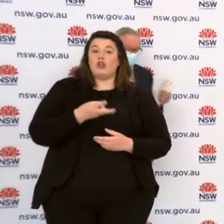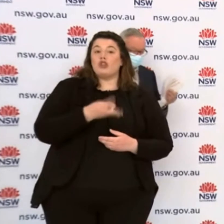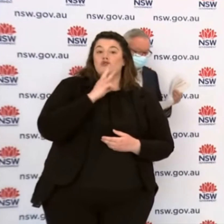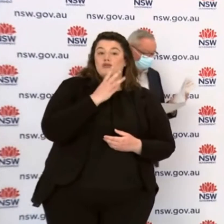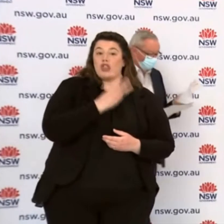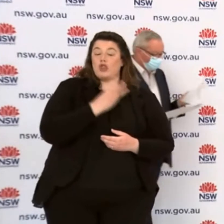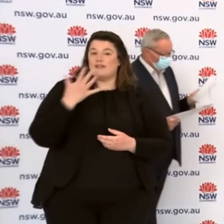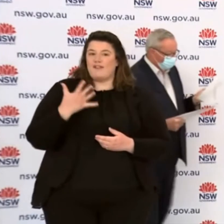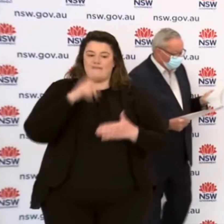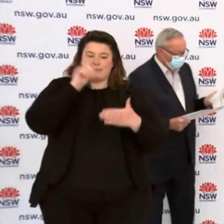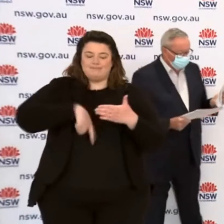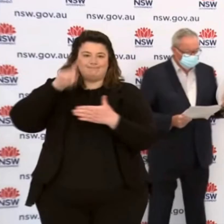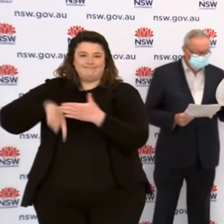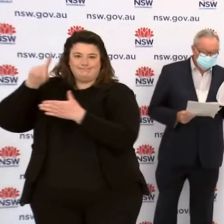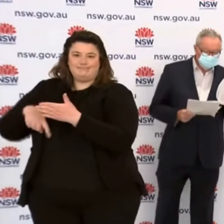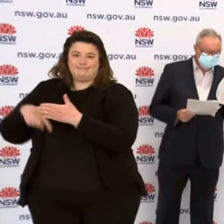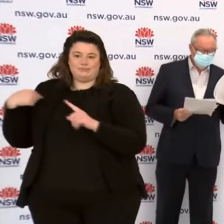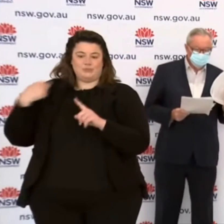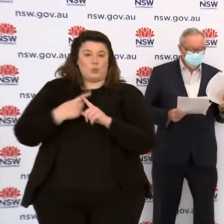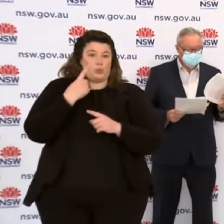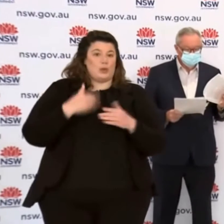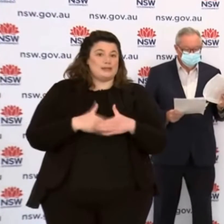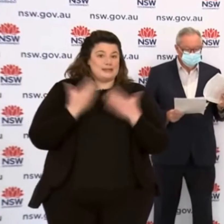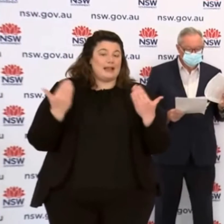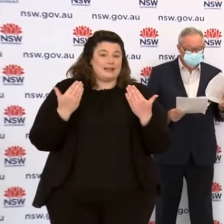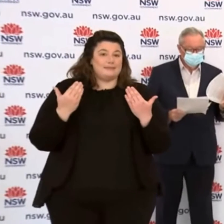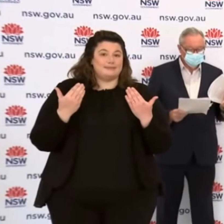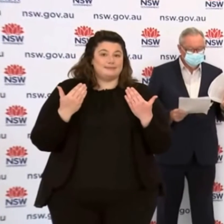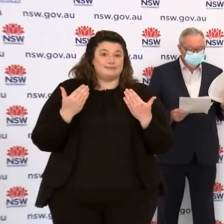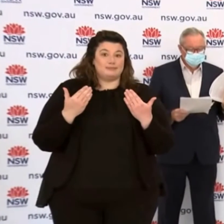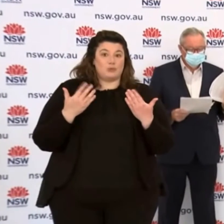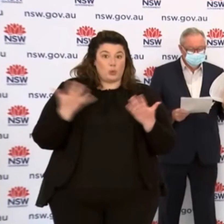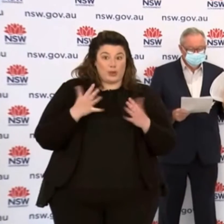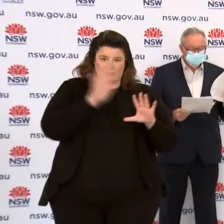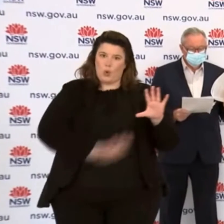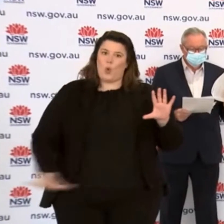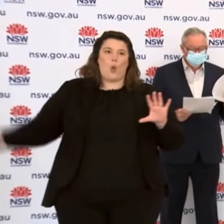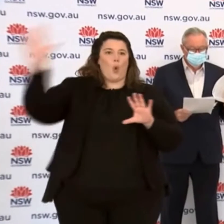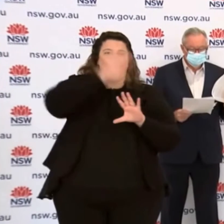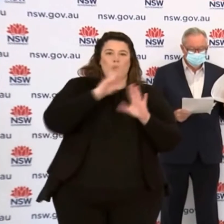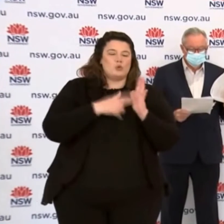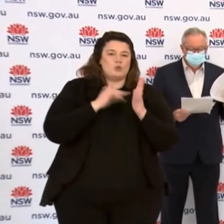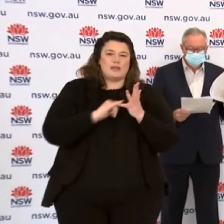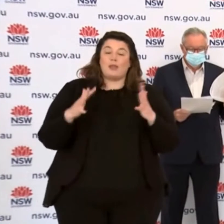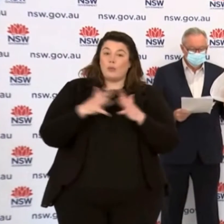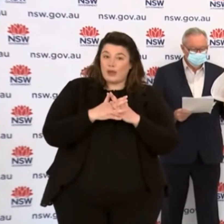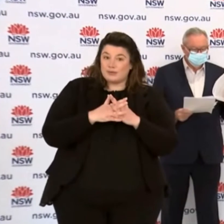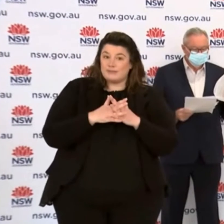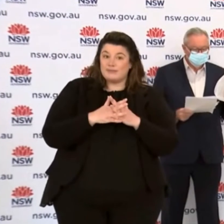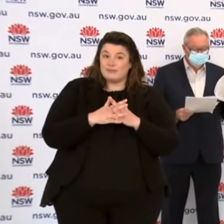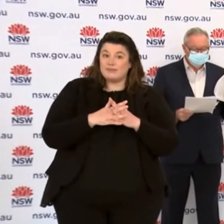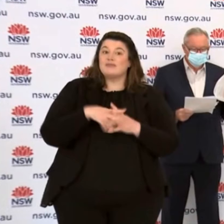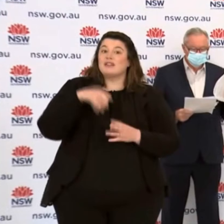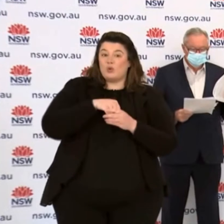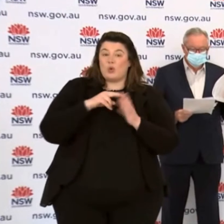335 penalty infringement notices issued in the last 24 hours right across New South Wales, including up in